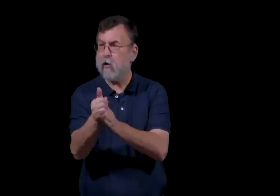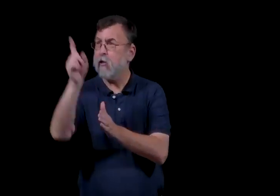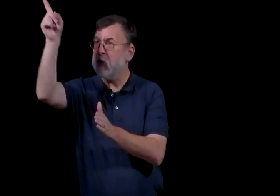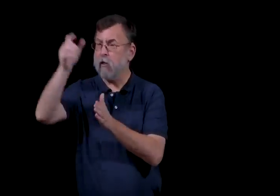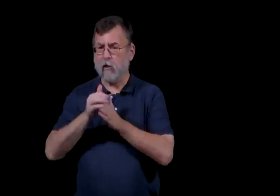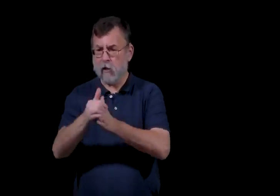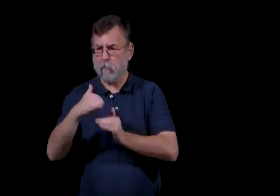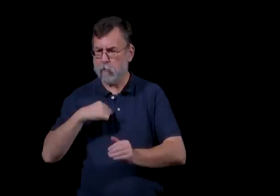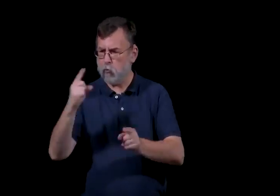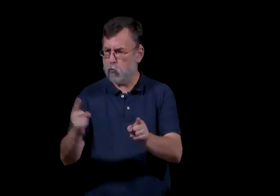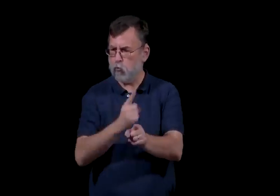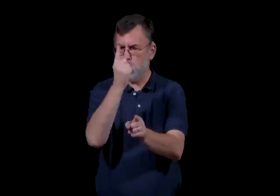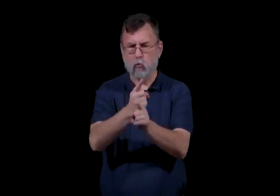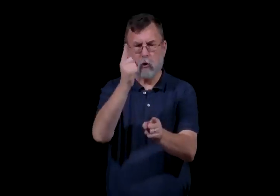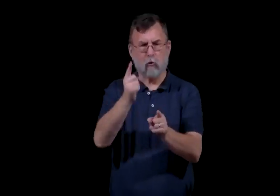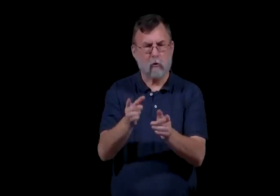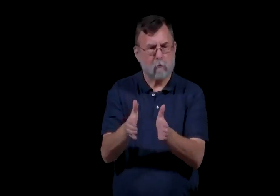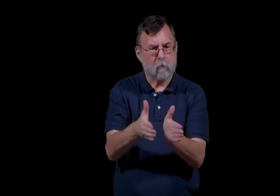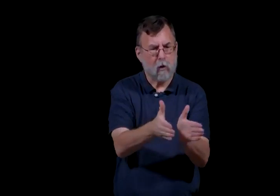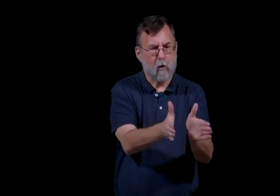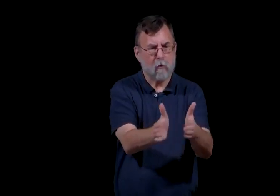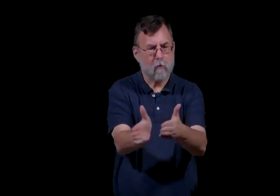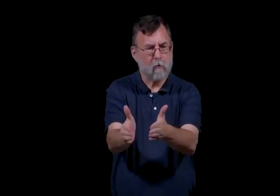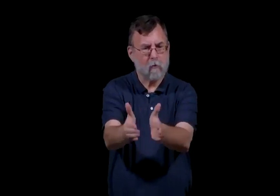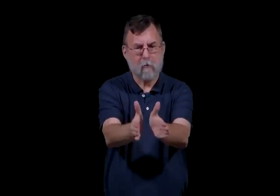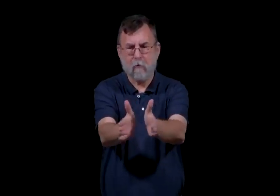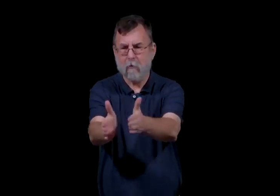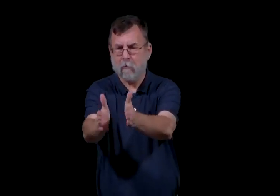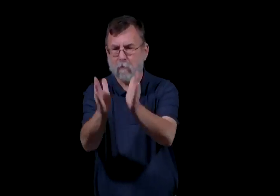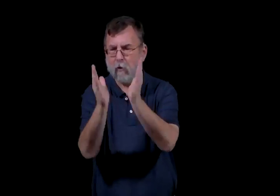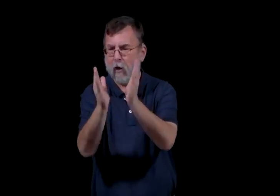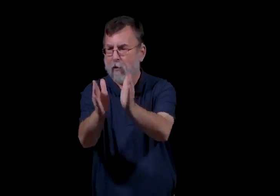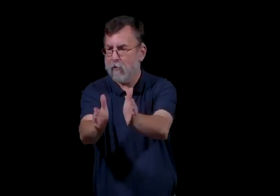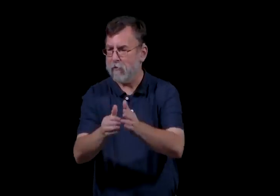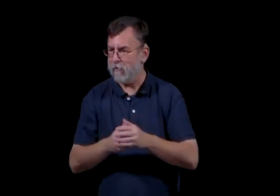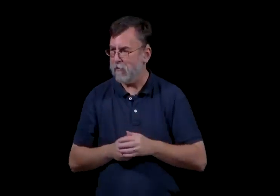He leads me in right paths.